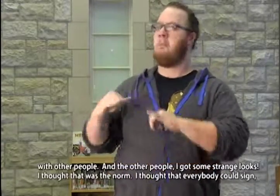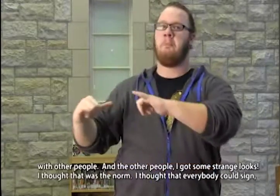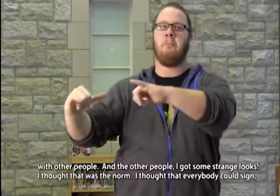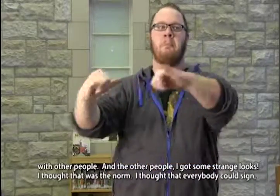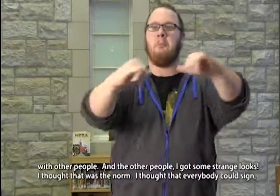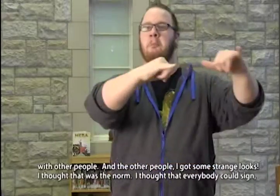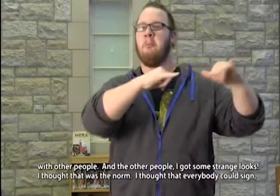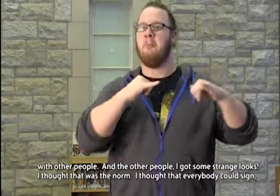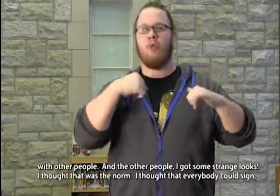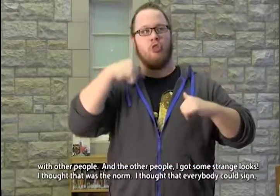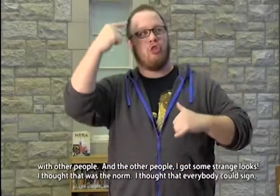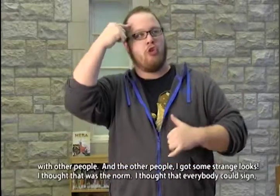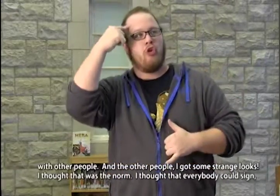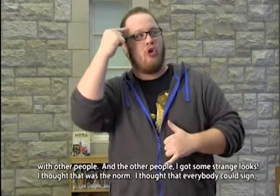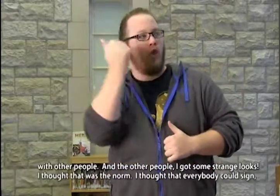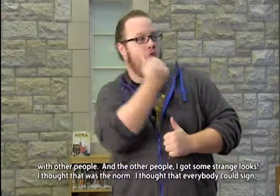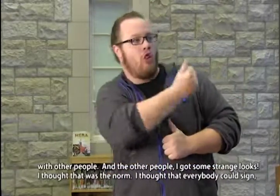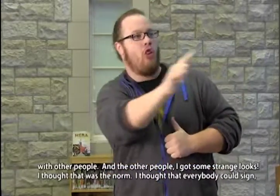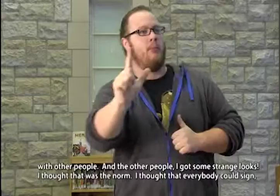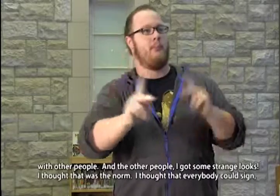was the norm. I thought that everybody could sign,